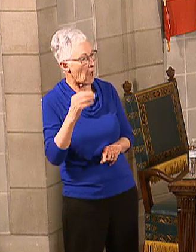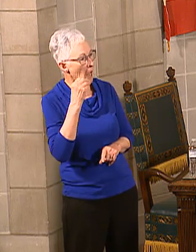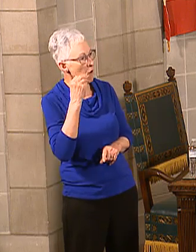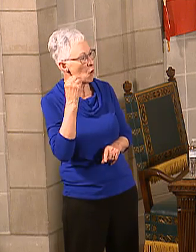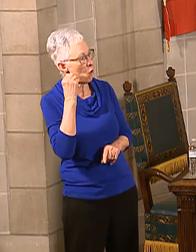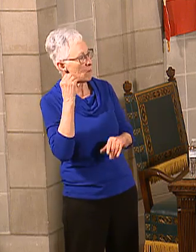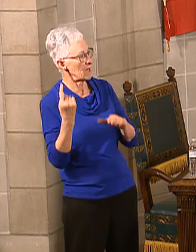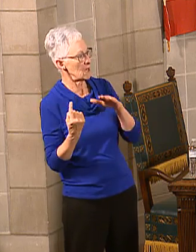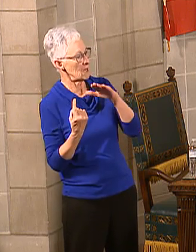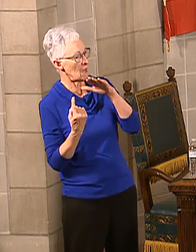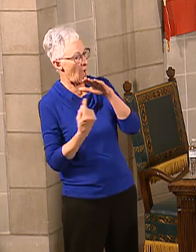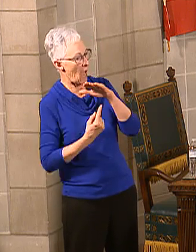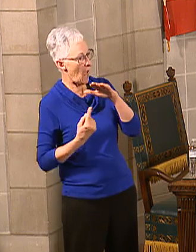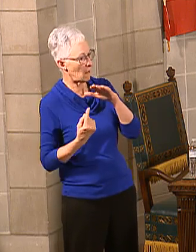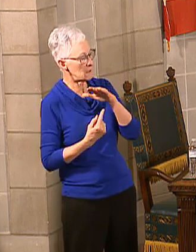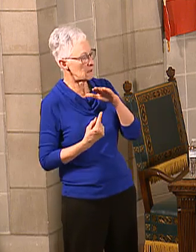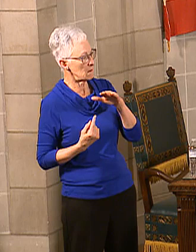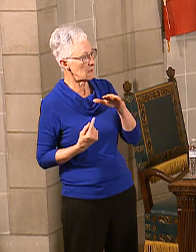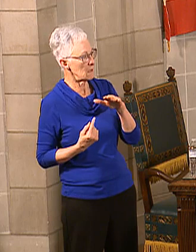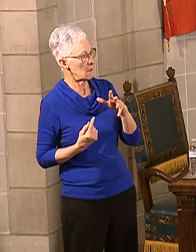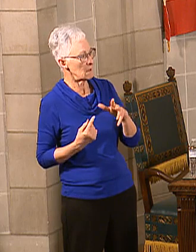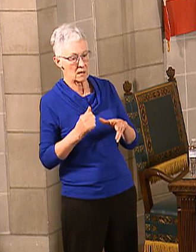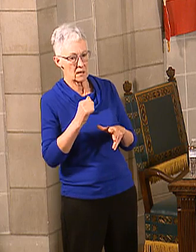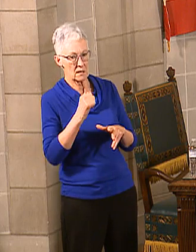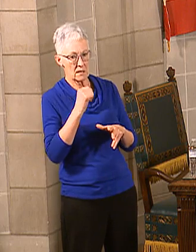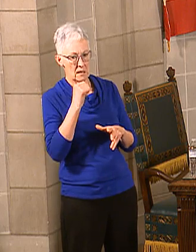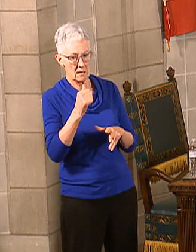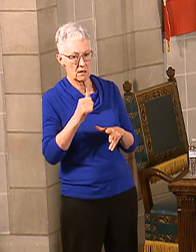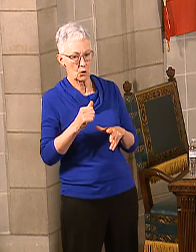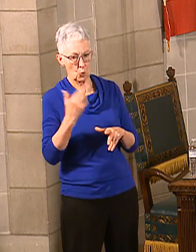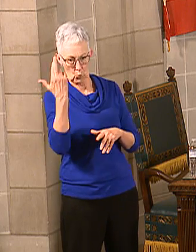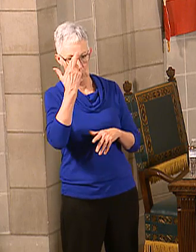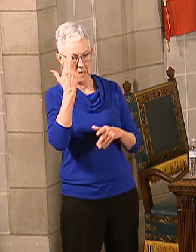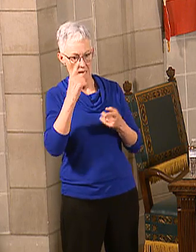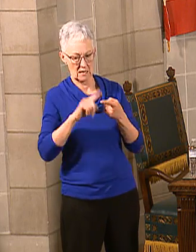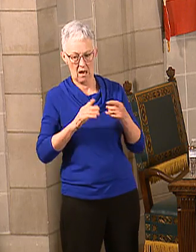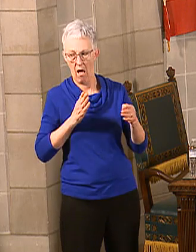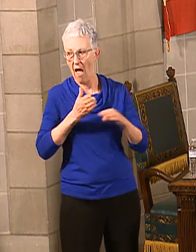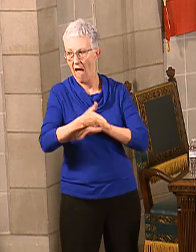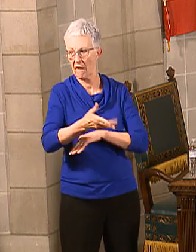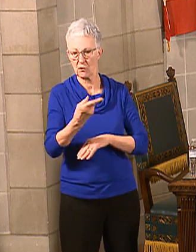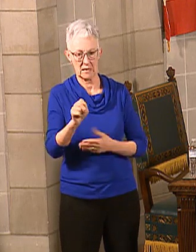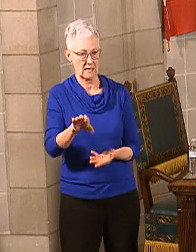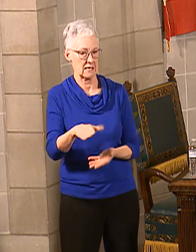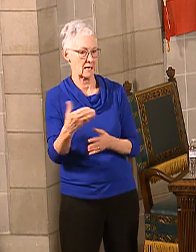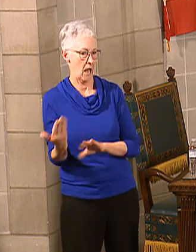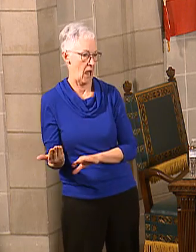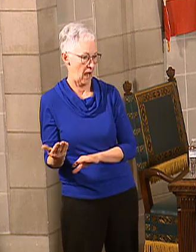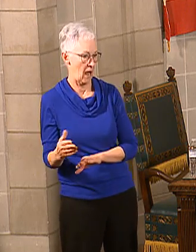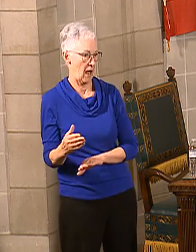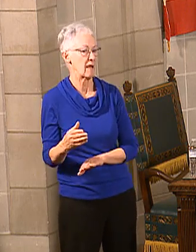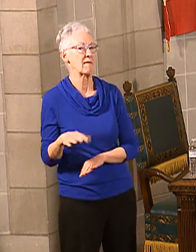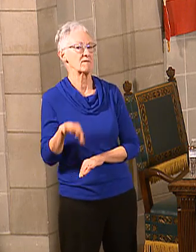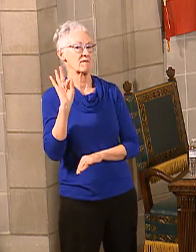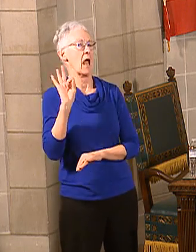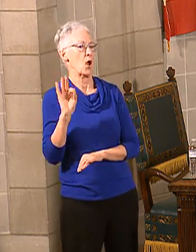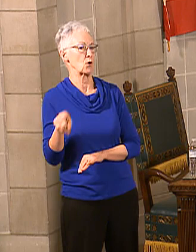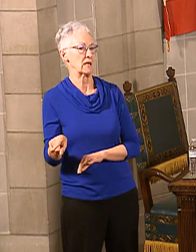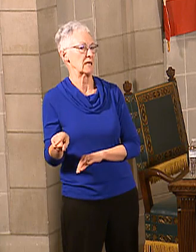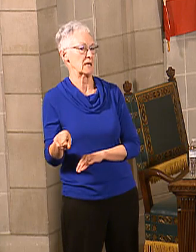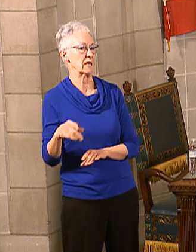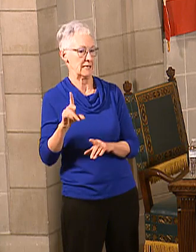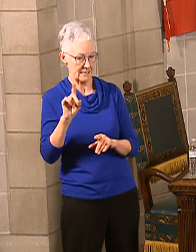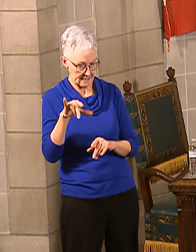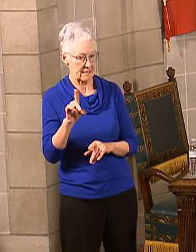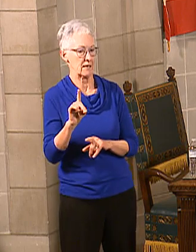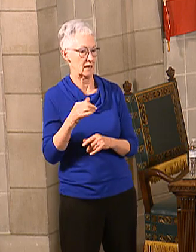it wasn't even determined until after his death that he tested positive for COVID. So, but I would say